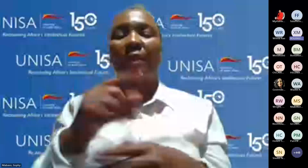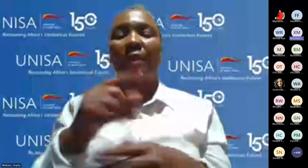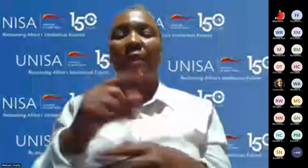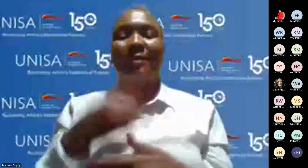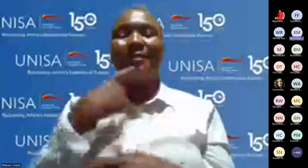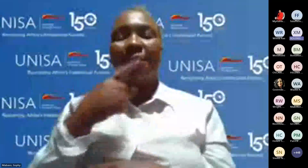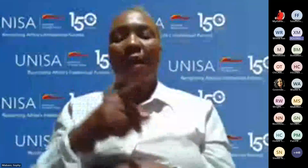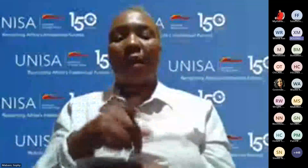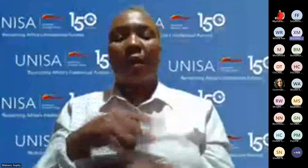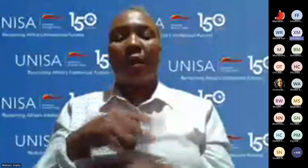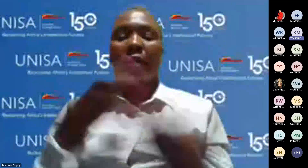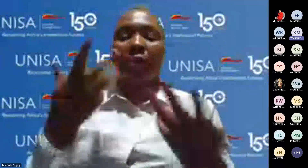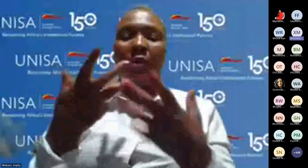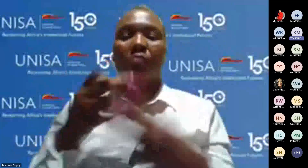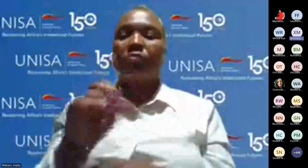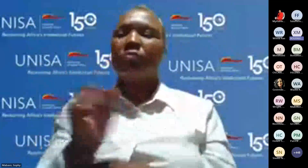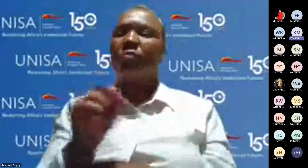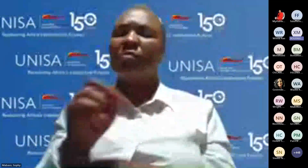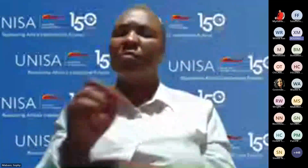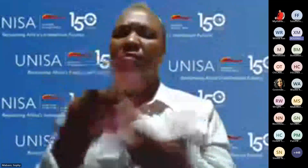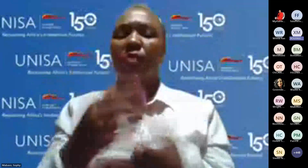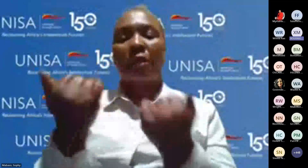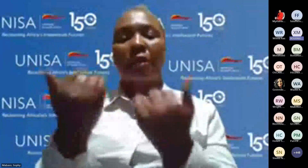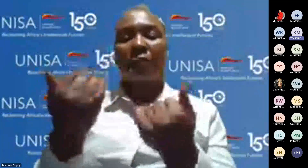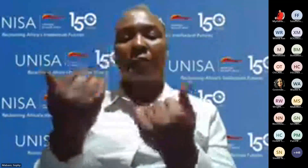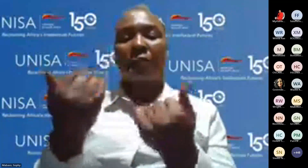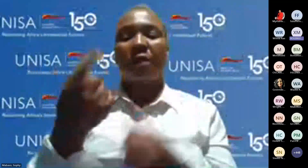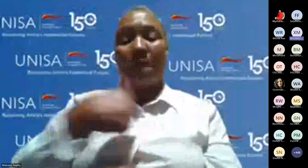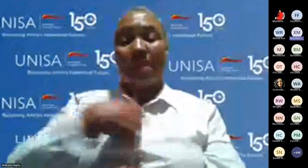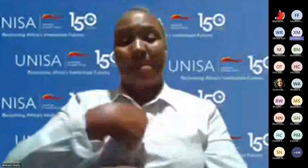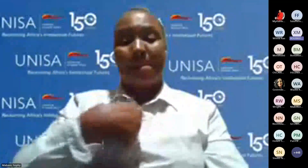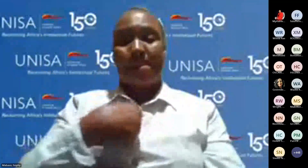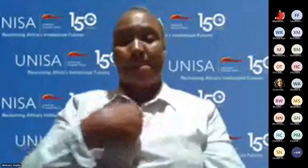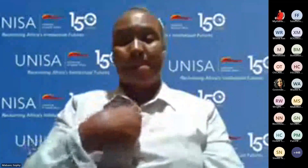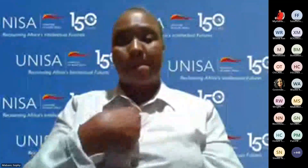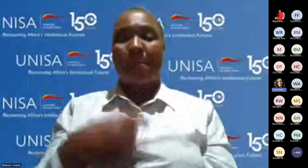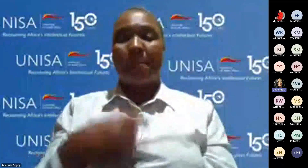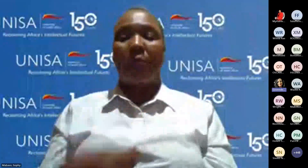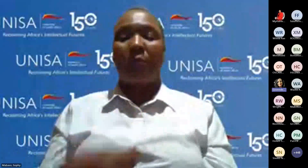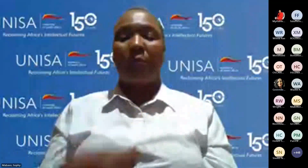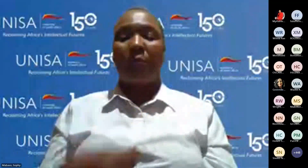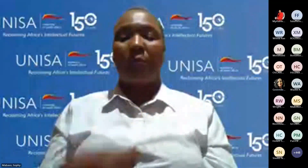answering, what is it that is expected of me? Thank you.